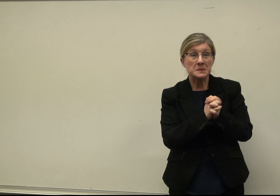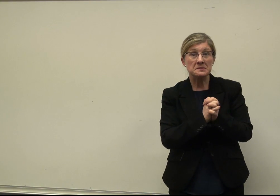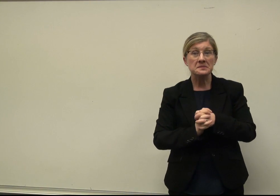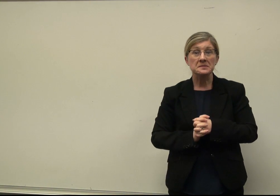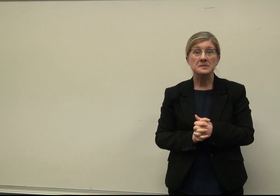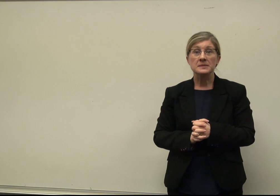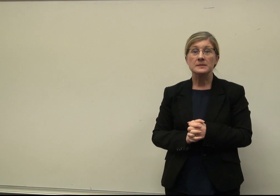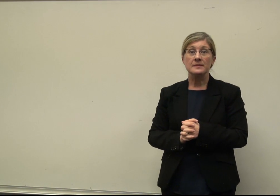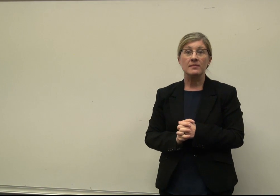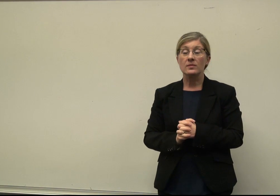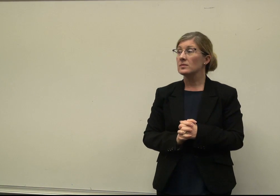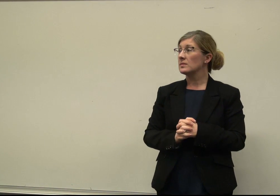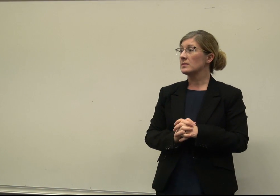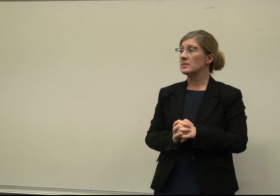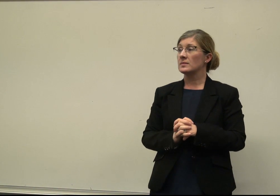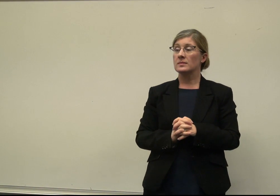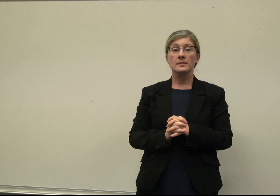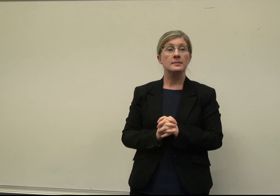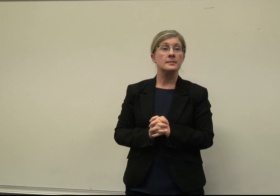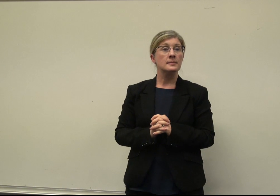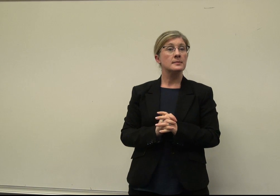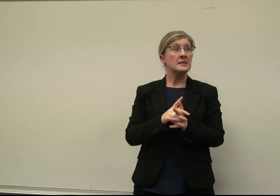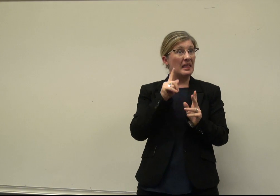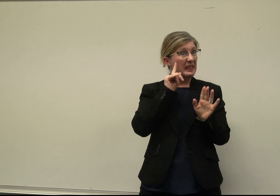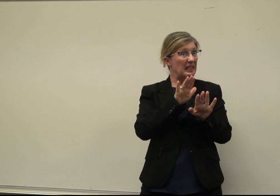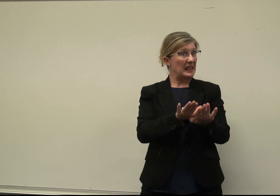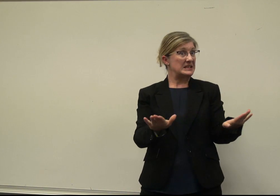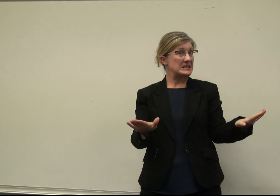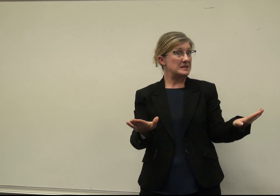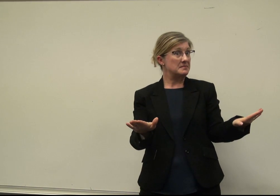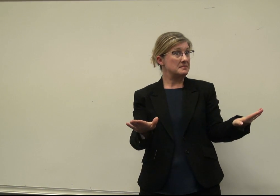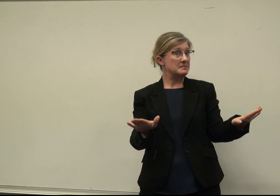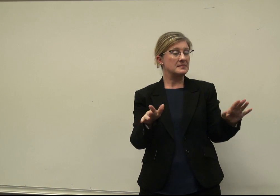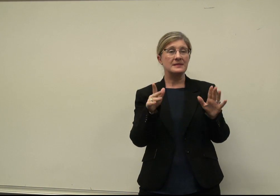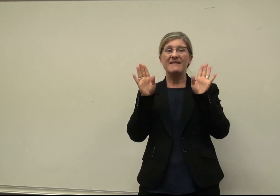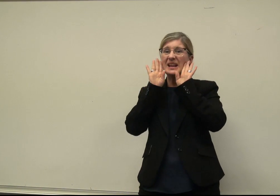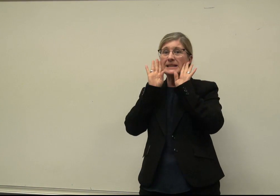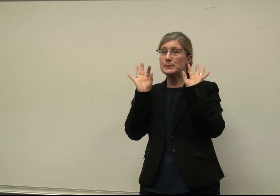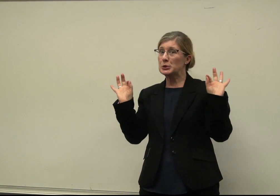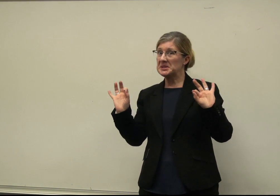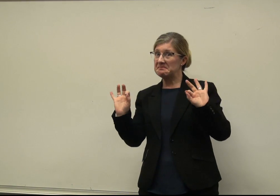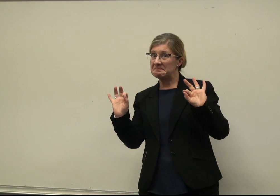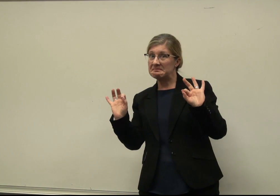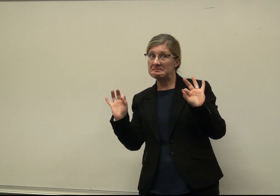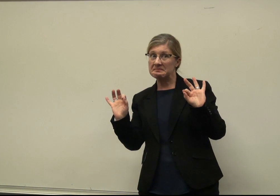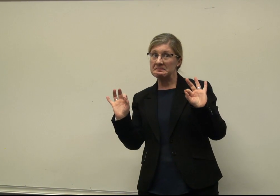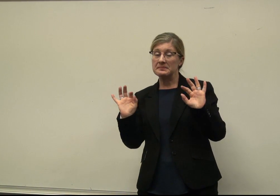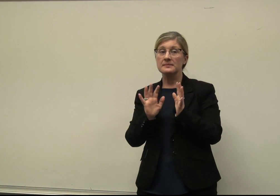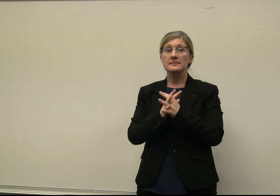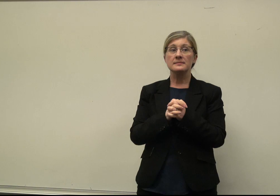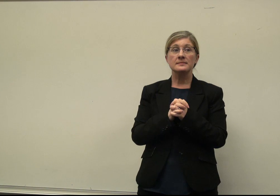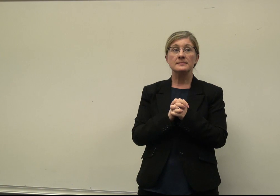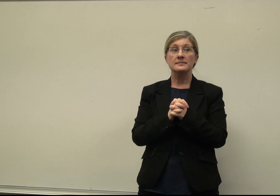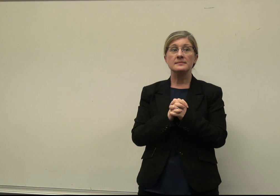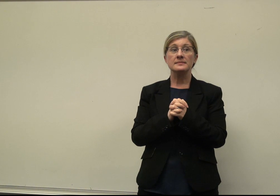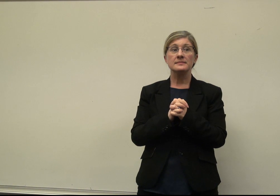on Twitter? I think that's it. Facebook's quiet. Okay. We